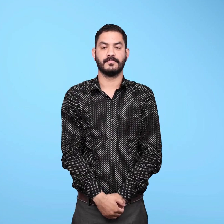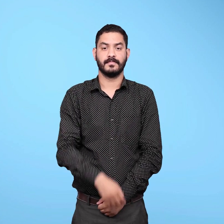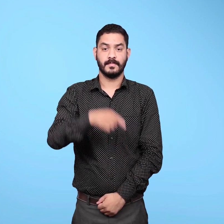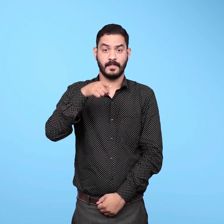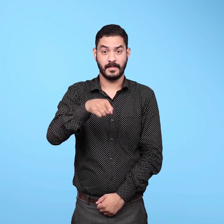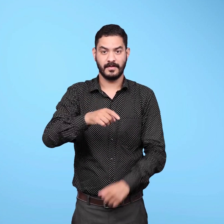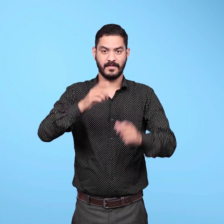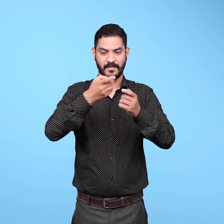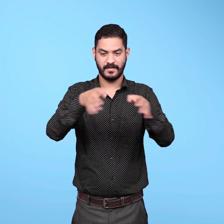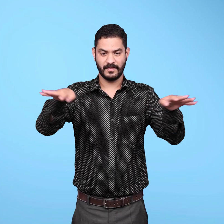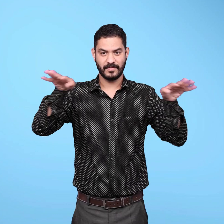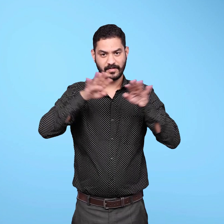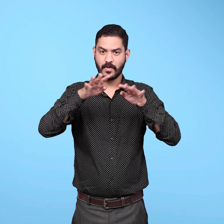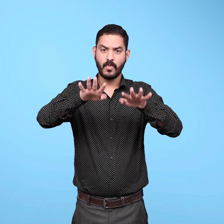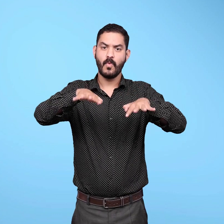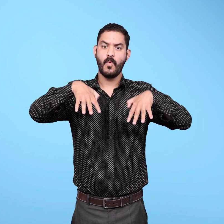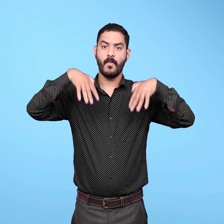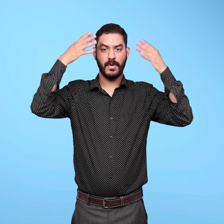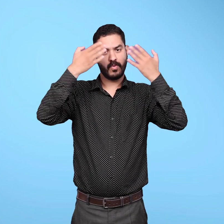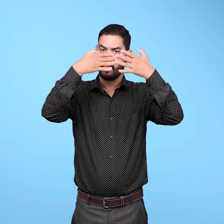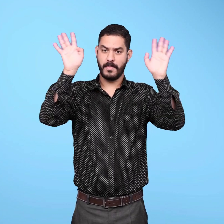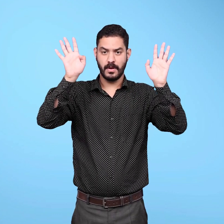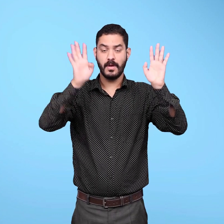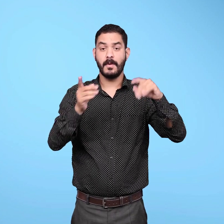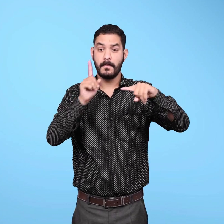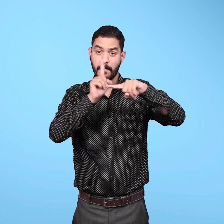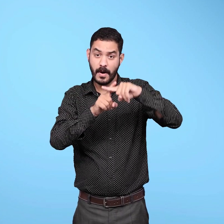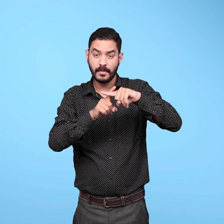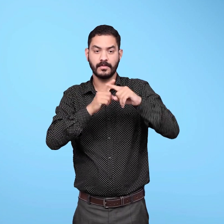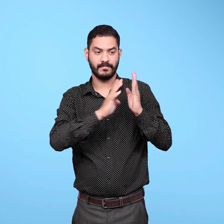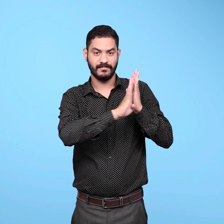Why do you think the amphitheaters and aqueducts have survived?